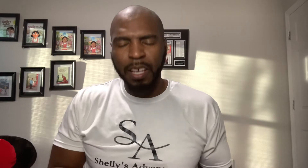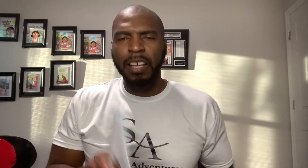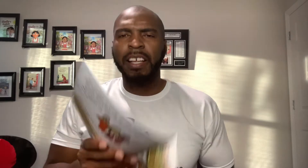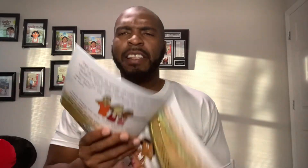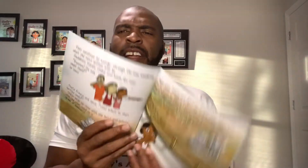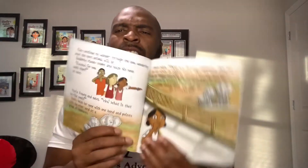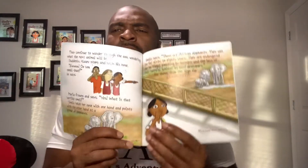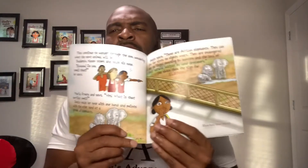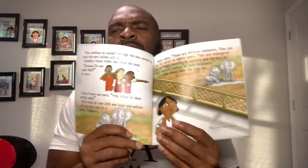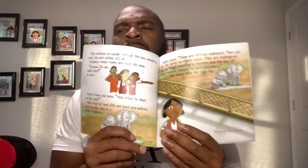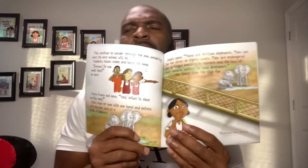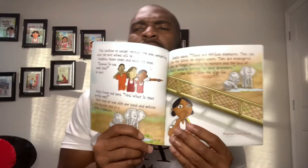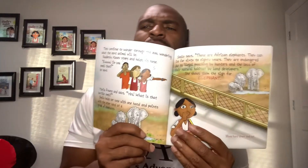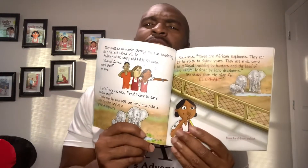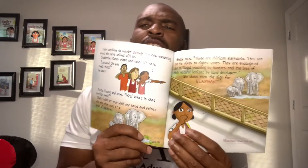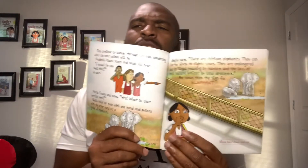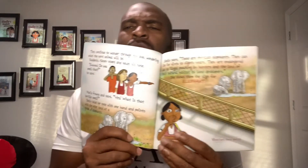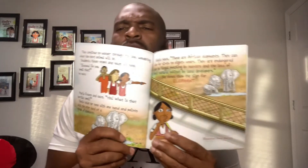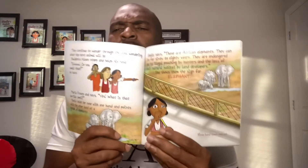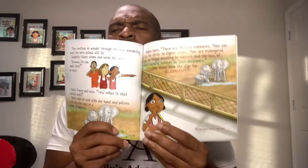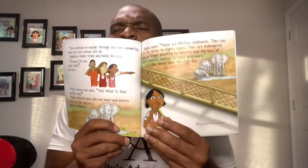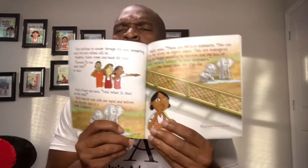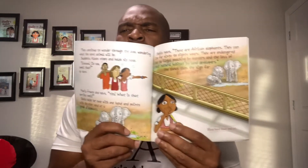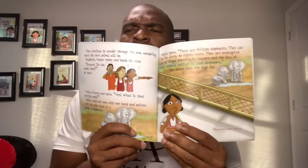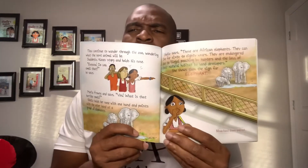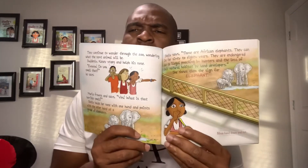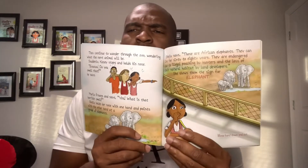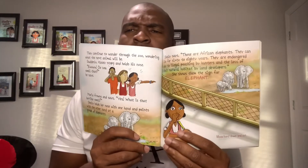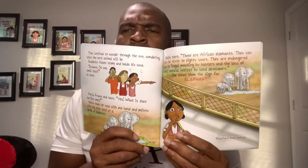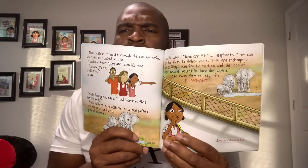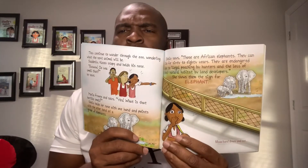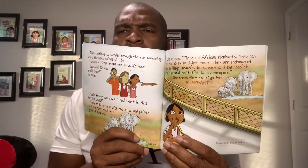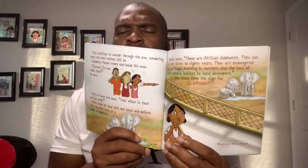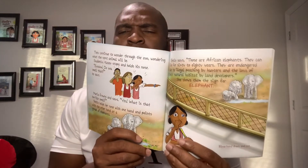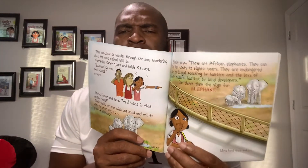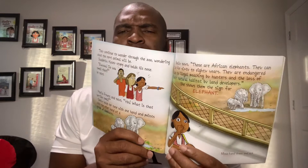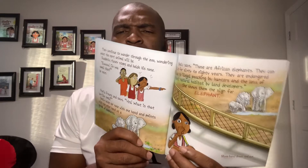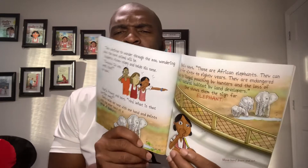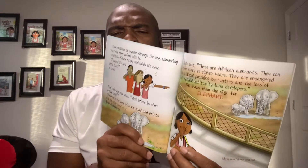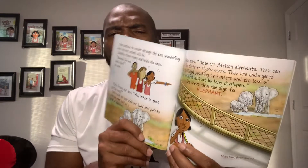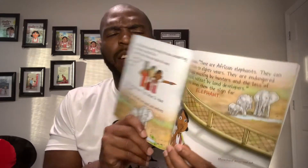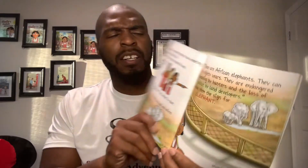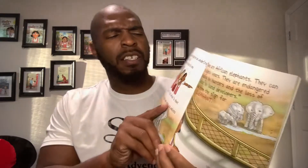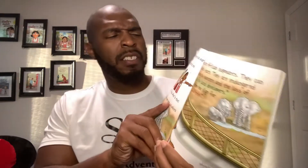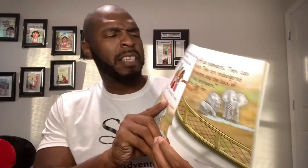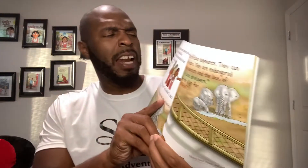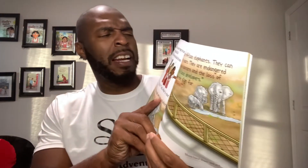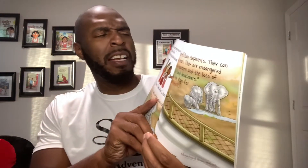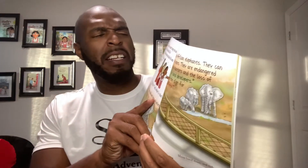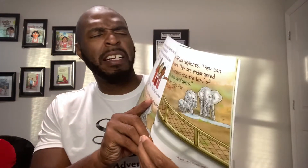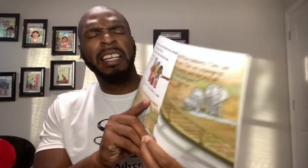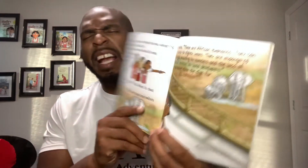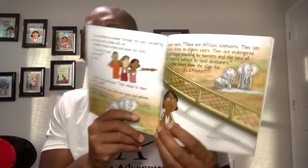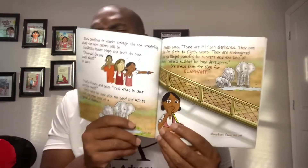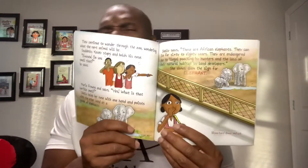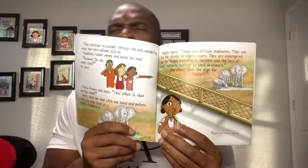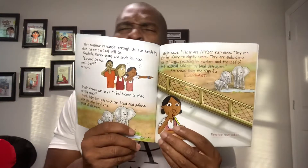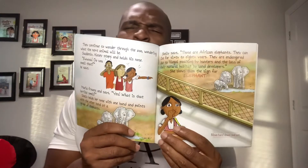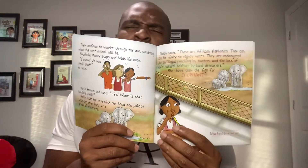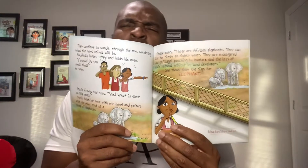They continue to wander through the zoo, wondering what the next animal would be. Suddenly, Casey stops and holds